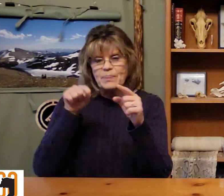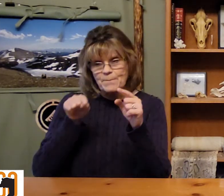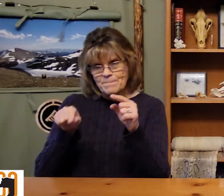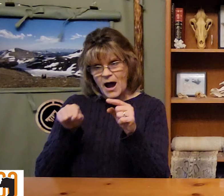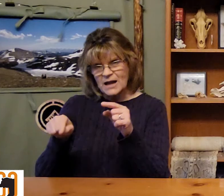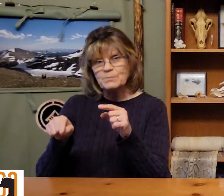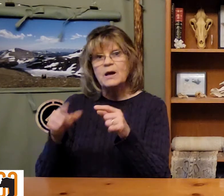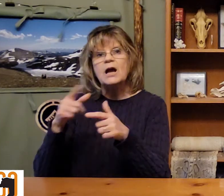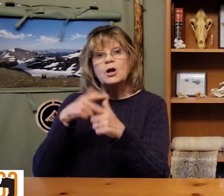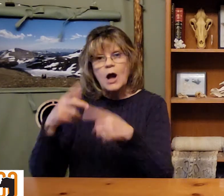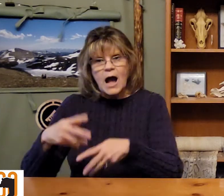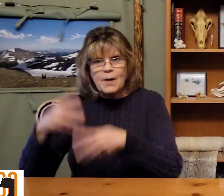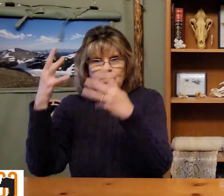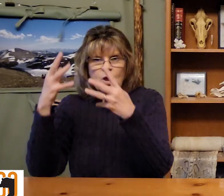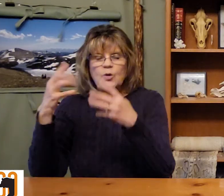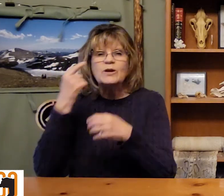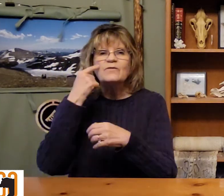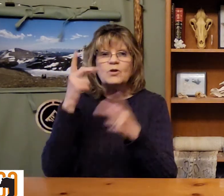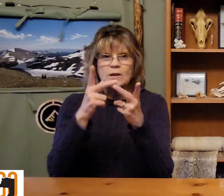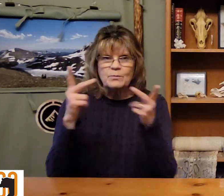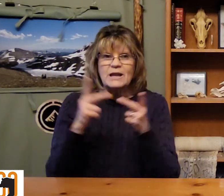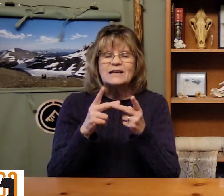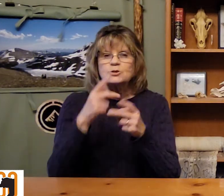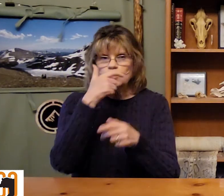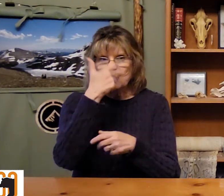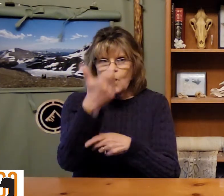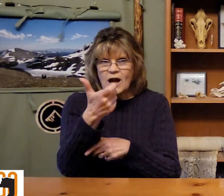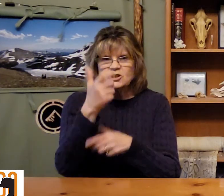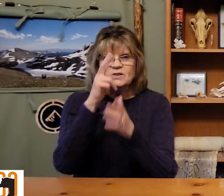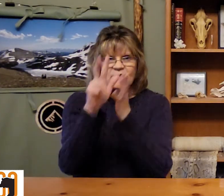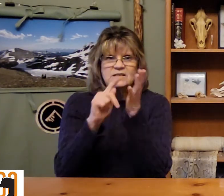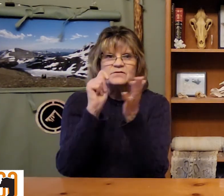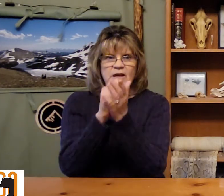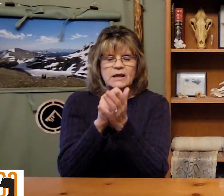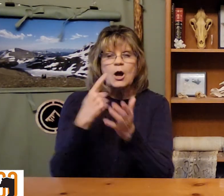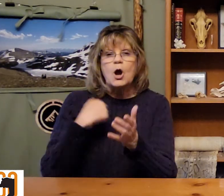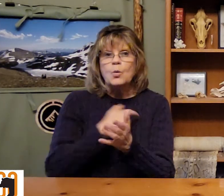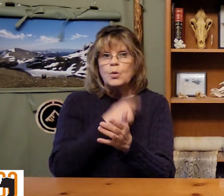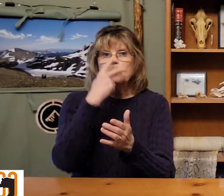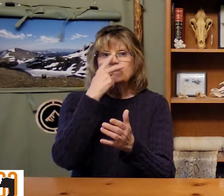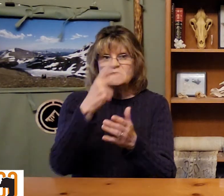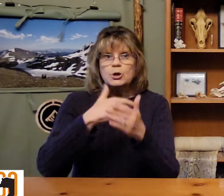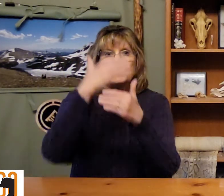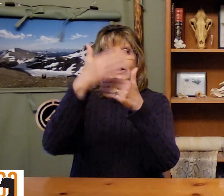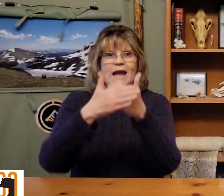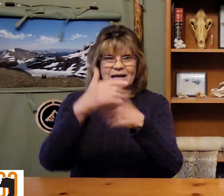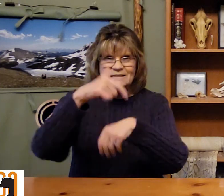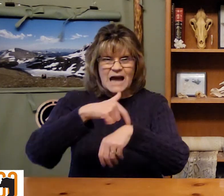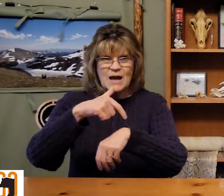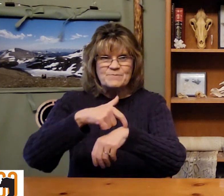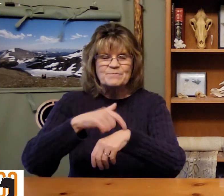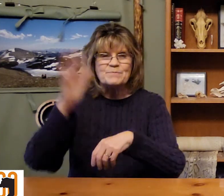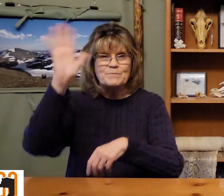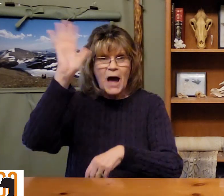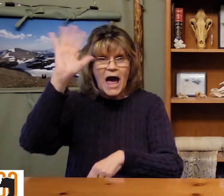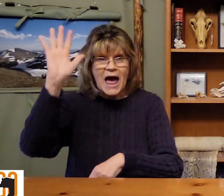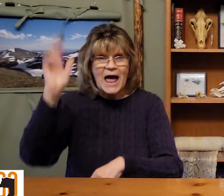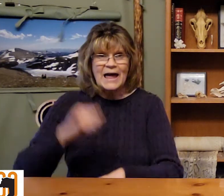Don't forget to upload that for the points for this video. And we'll see you next time. Bye, friends!